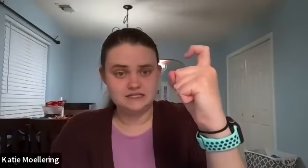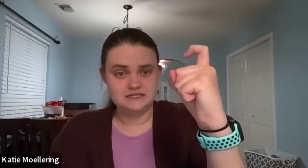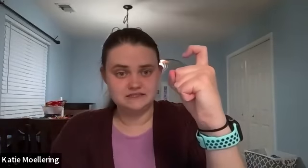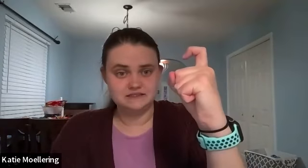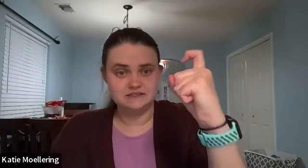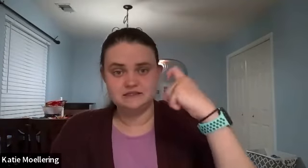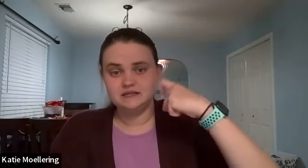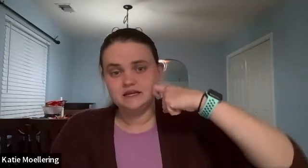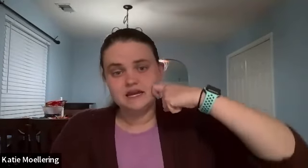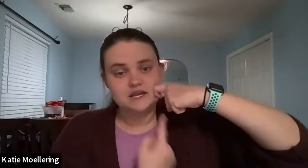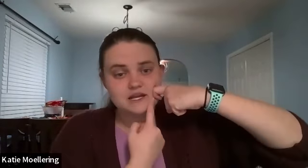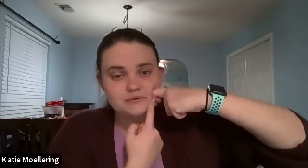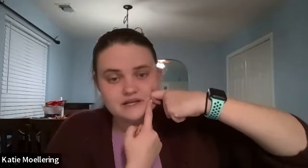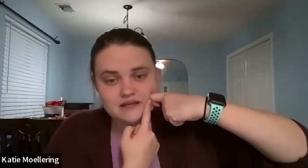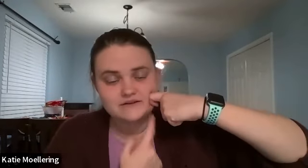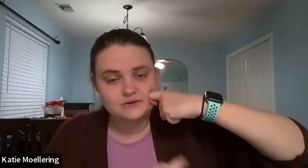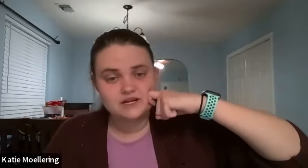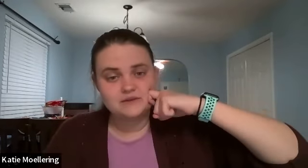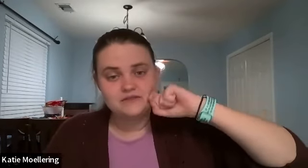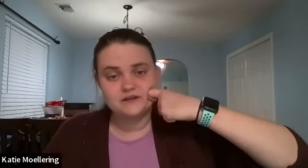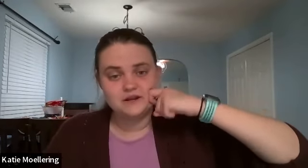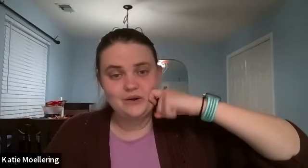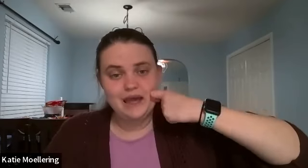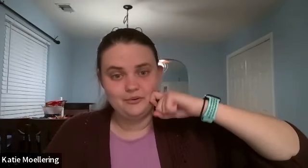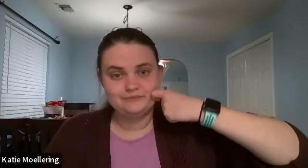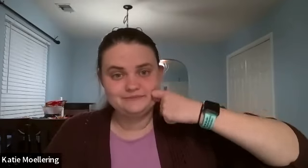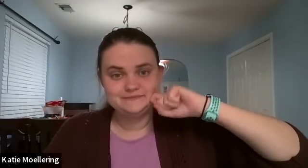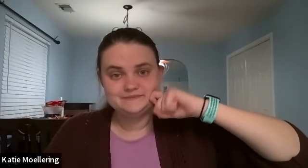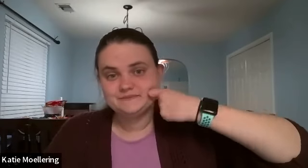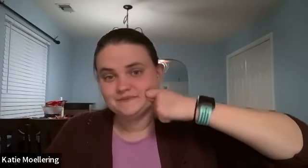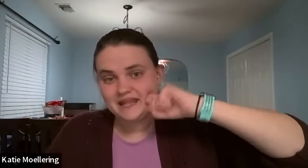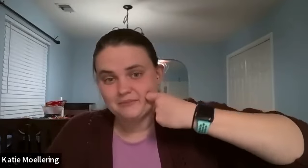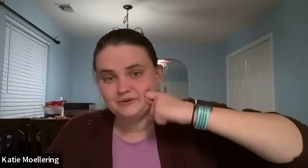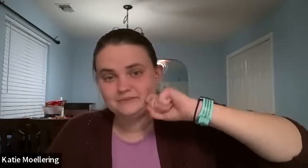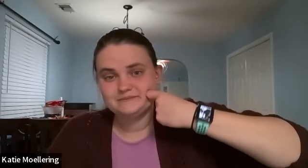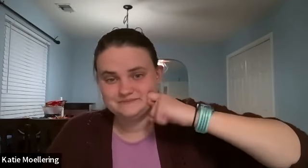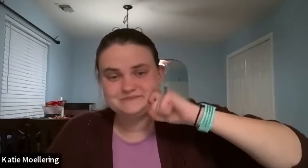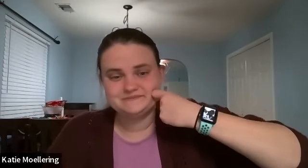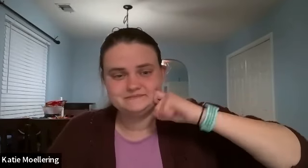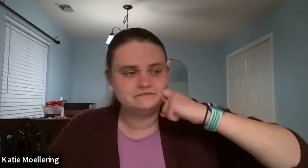X, and you're going to put it on the corner of your mouth and you're going to go apple. Apple.